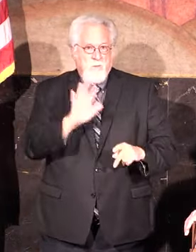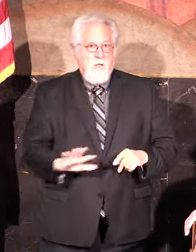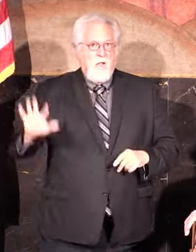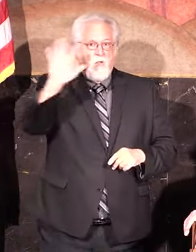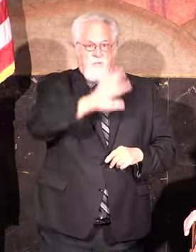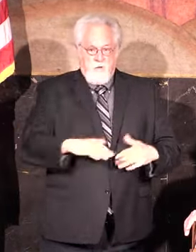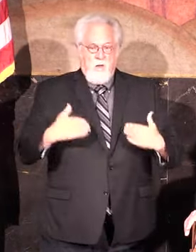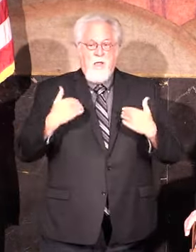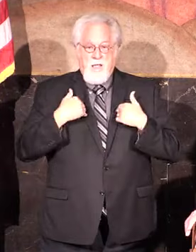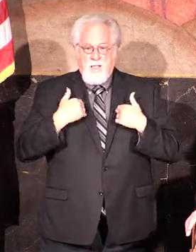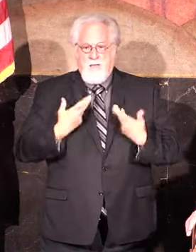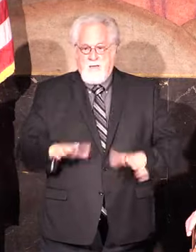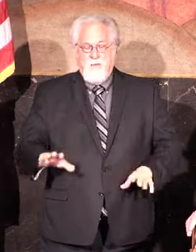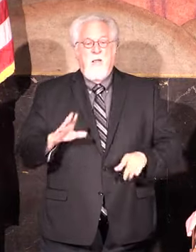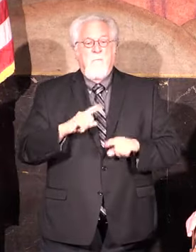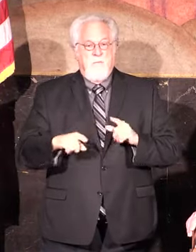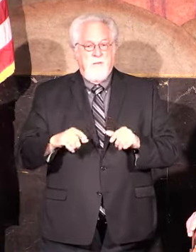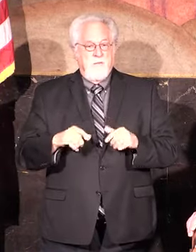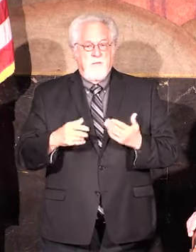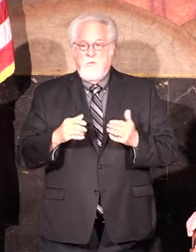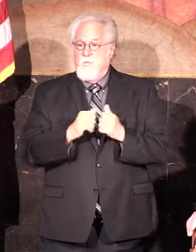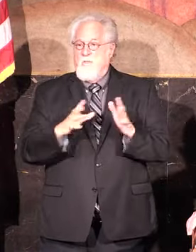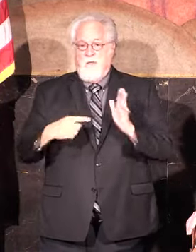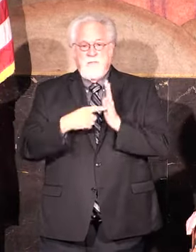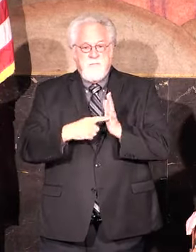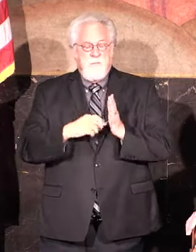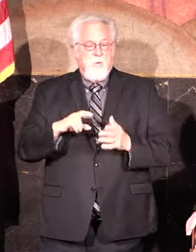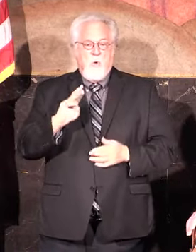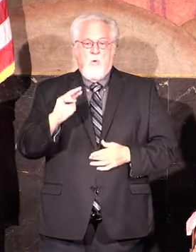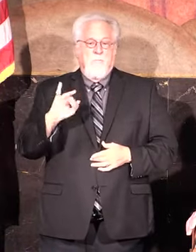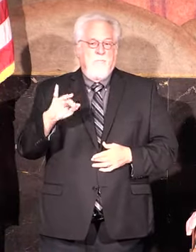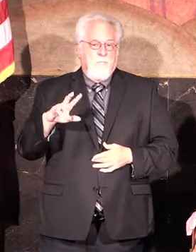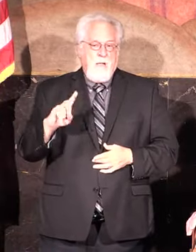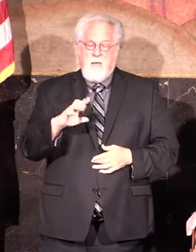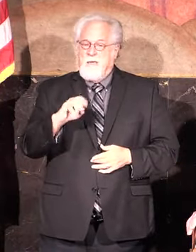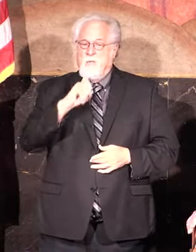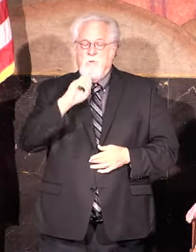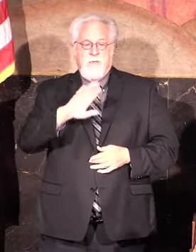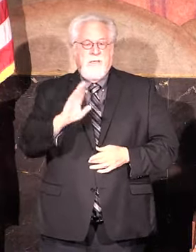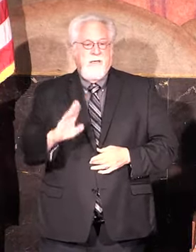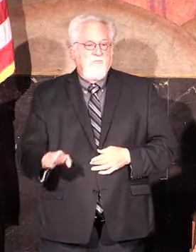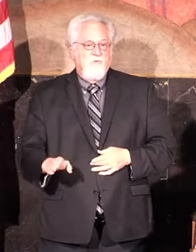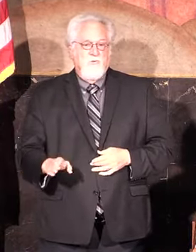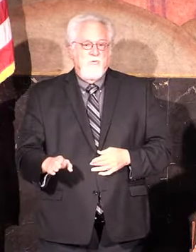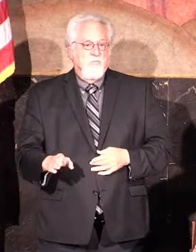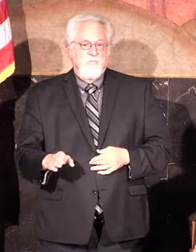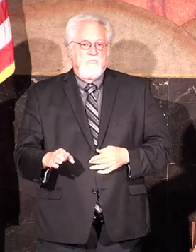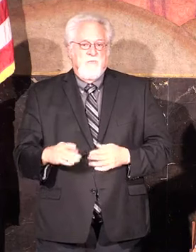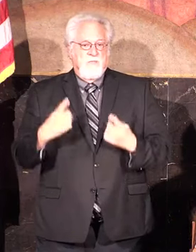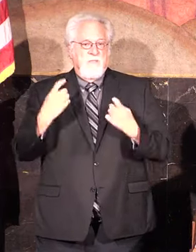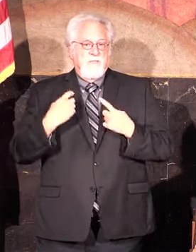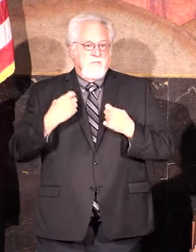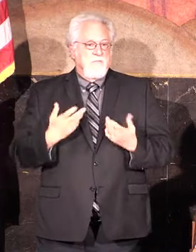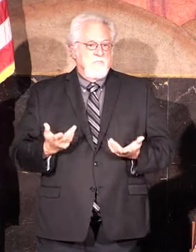who've had it, but who have remained asymptomatic or mildly symptomatic and have never been